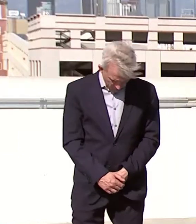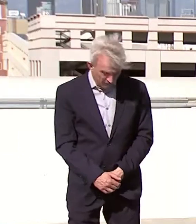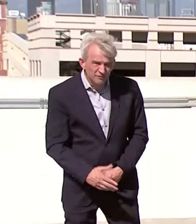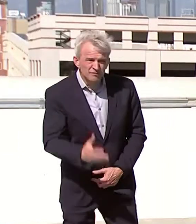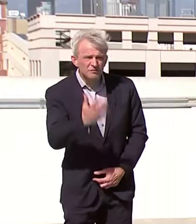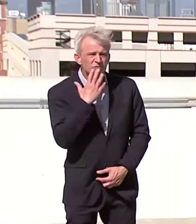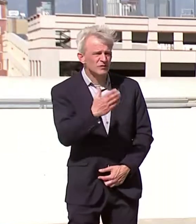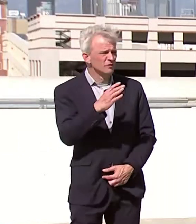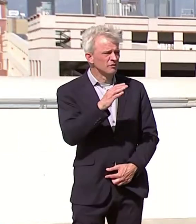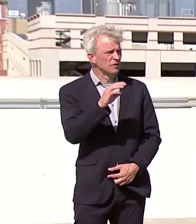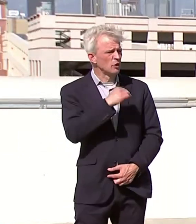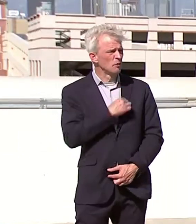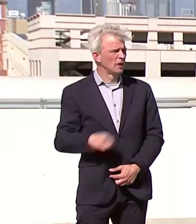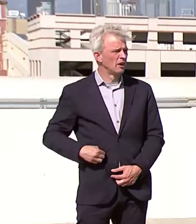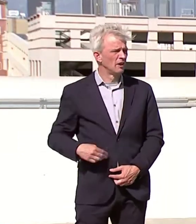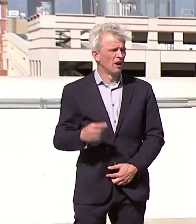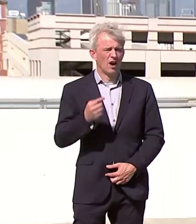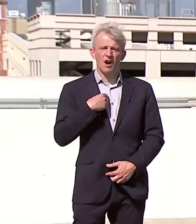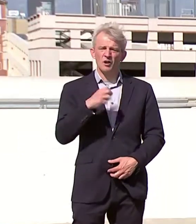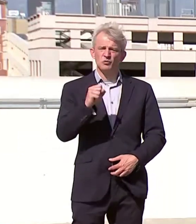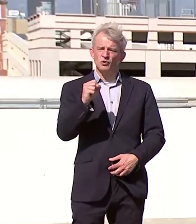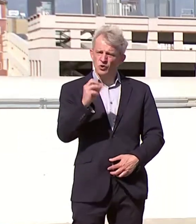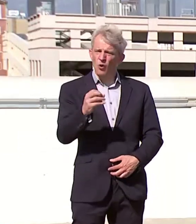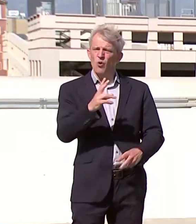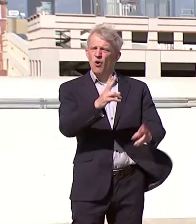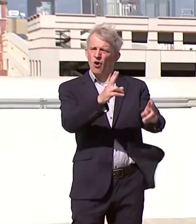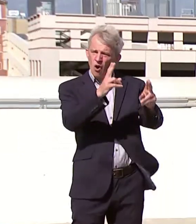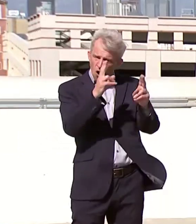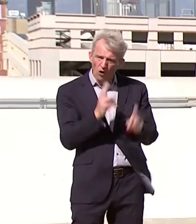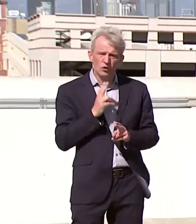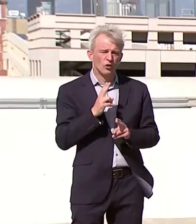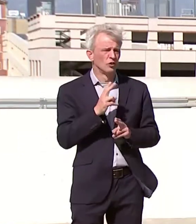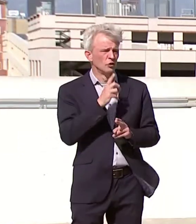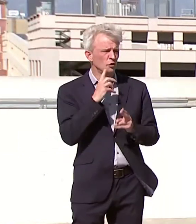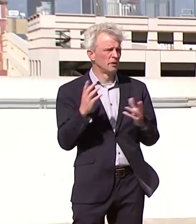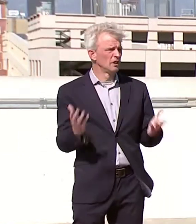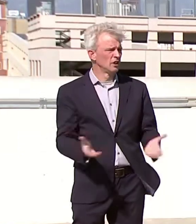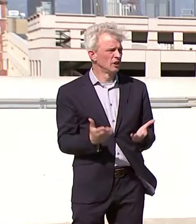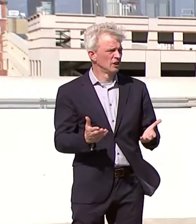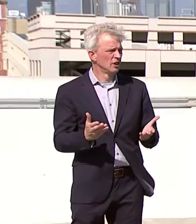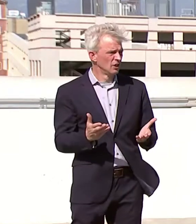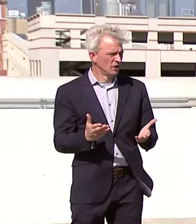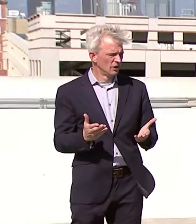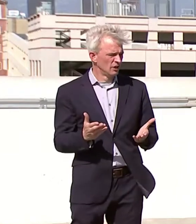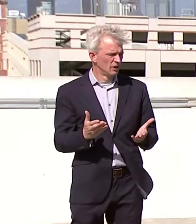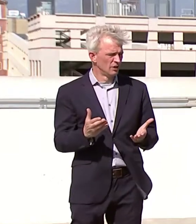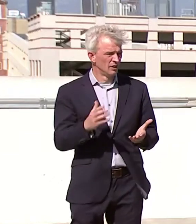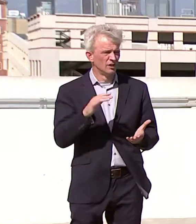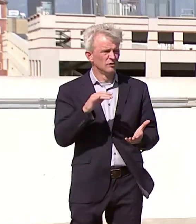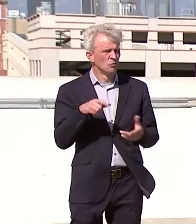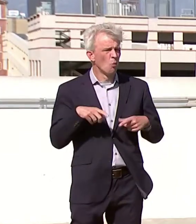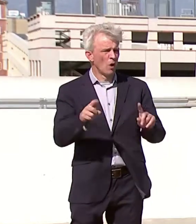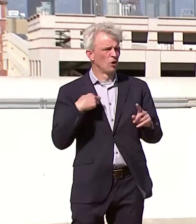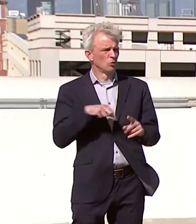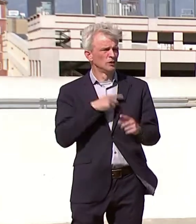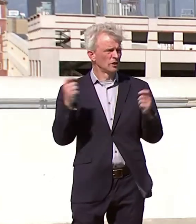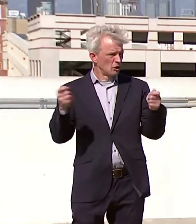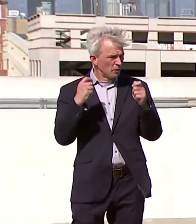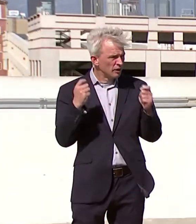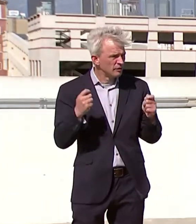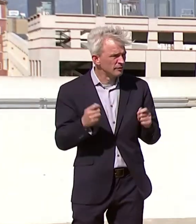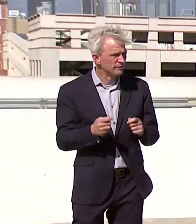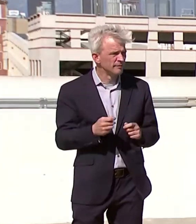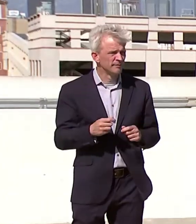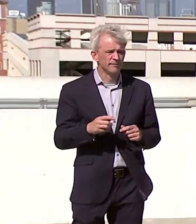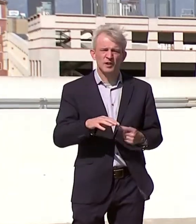Thank you, Mayor. I am just so honored to be here as we celebrate. Special